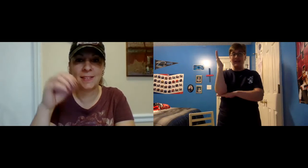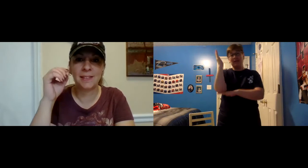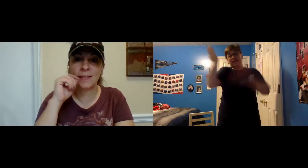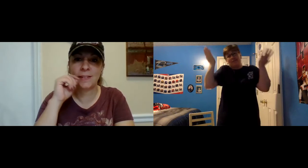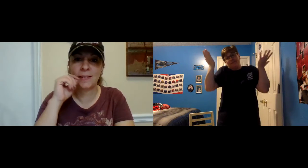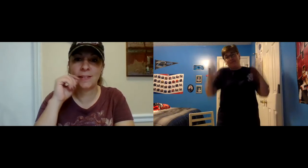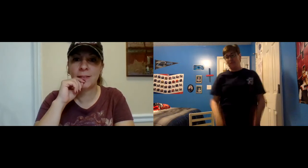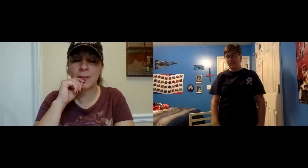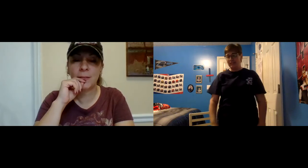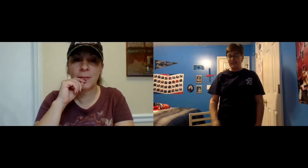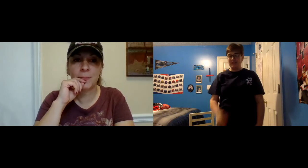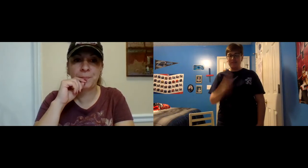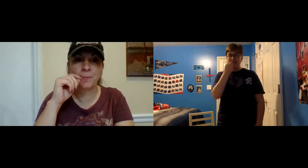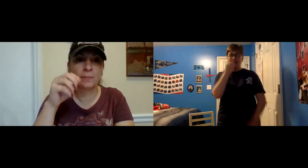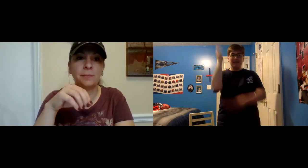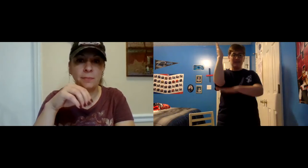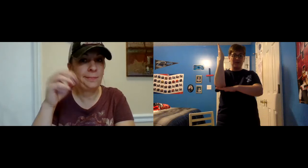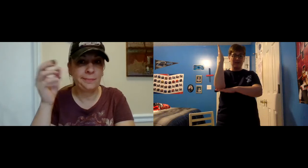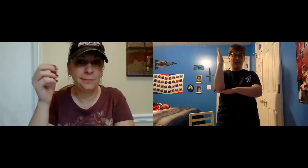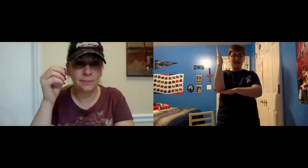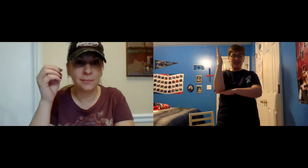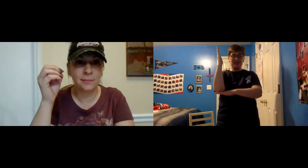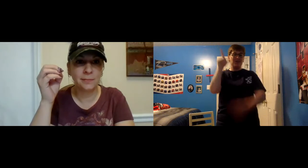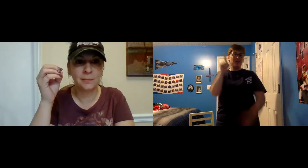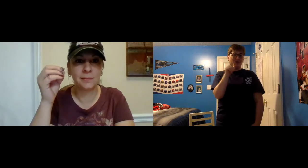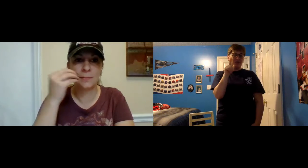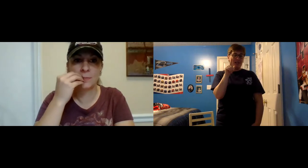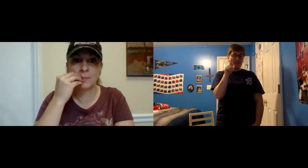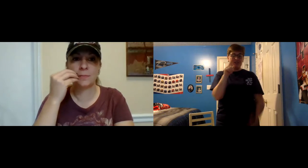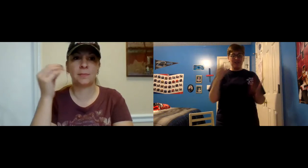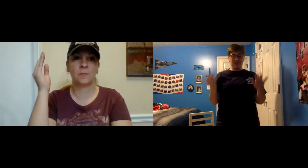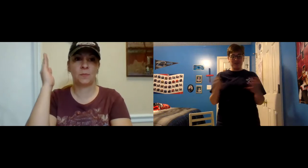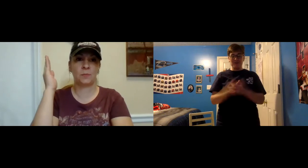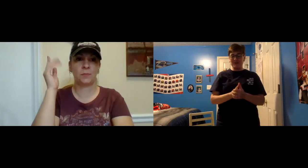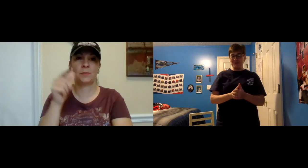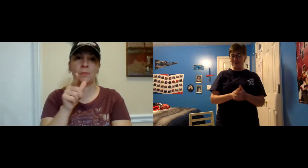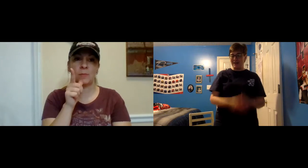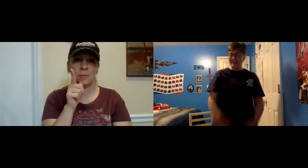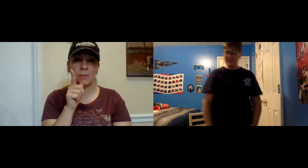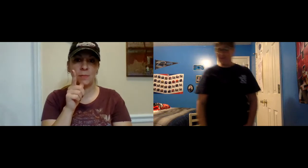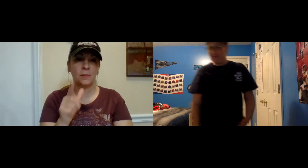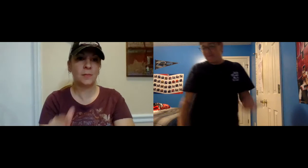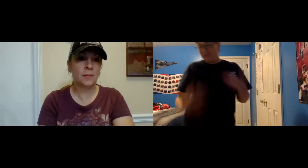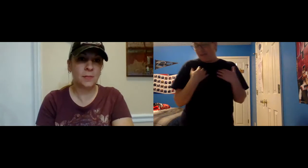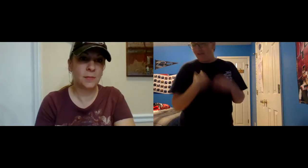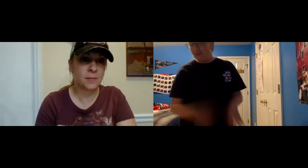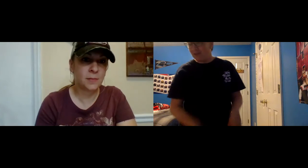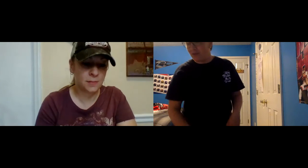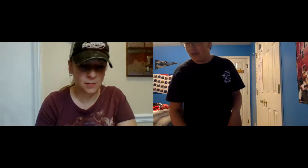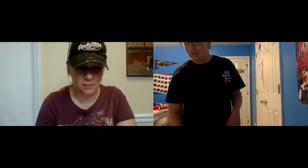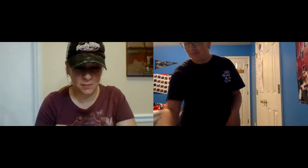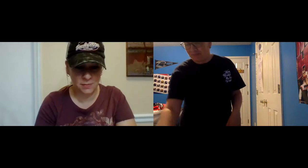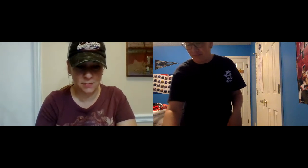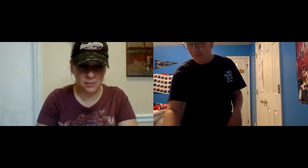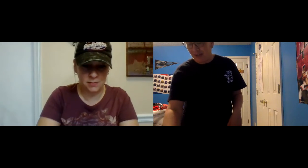But anyways, what are you going to do? So lunch or lunch, either one is right, even though to me it feels